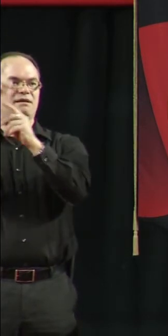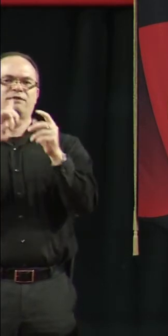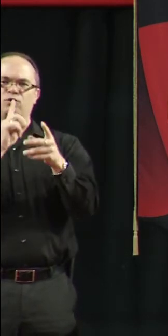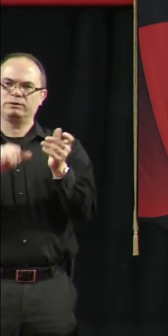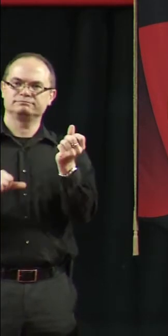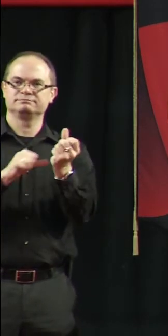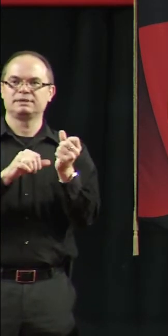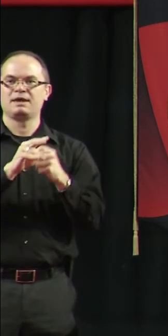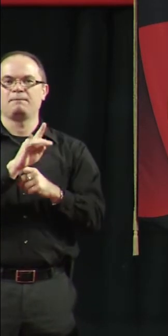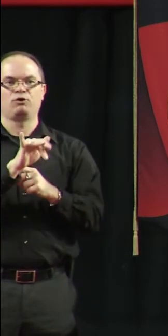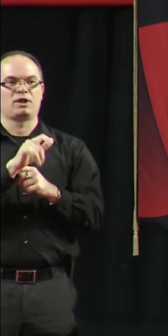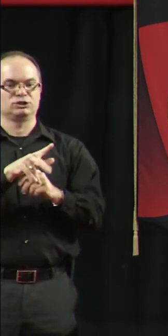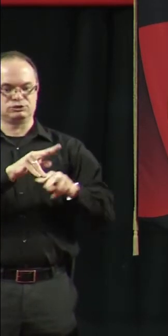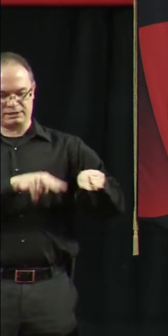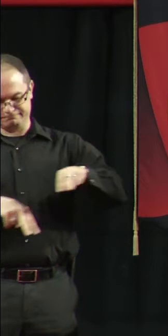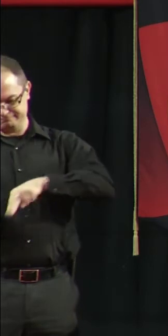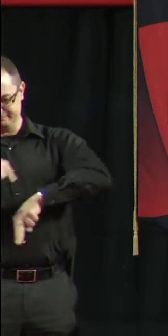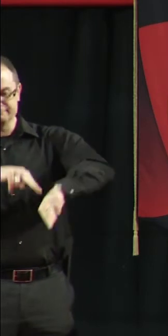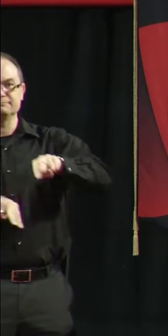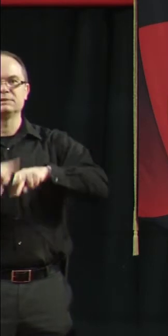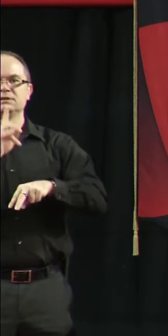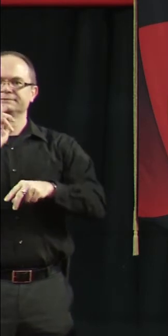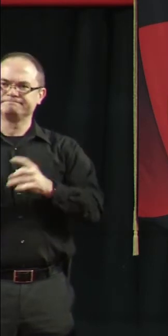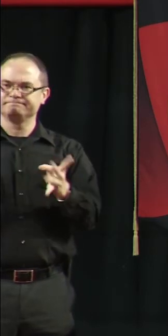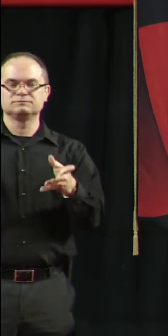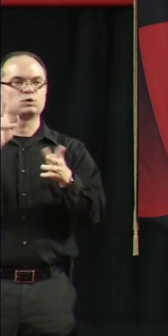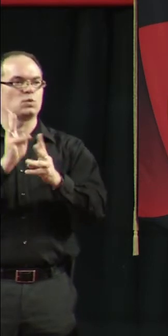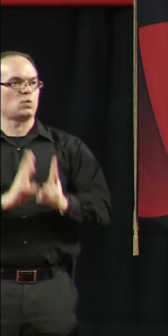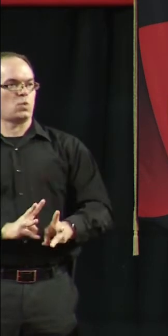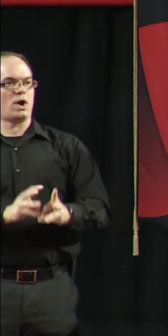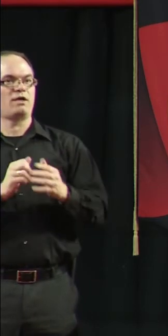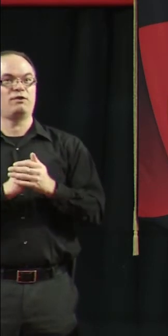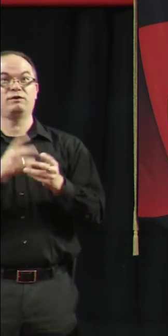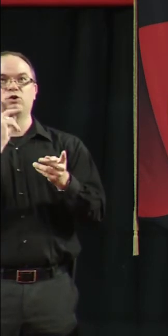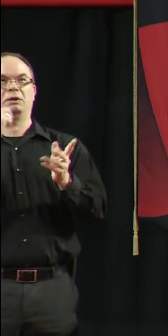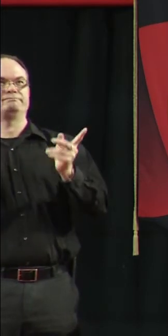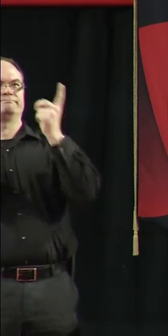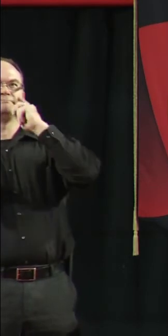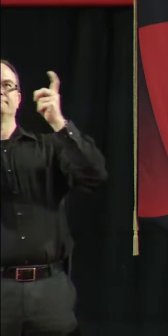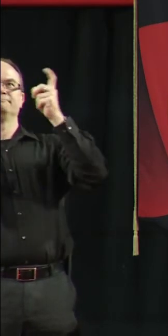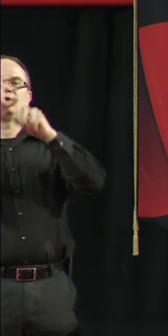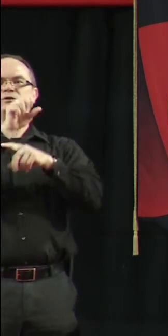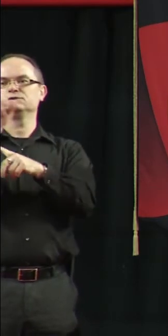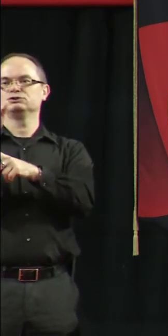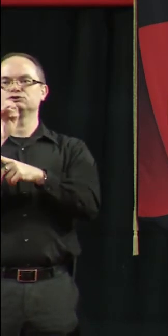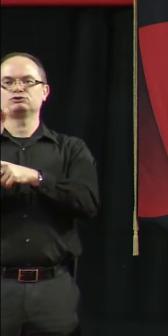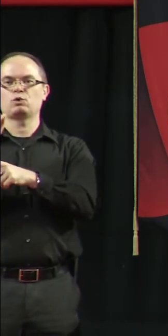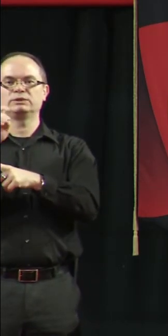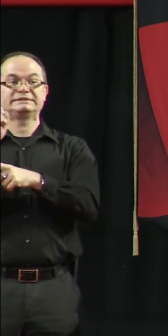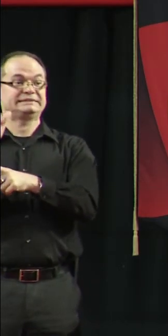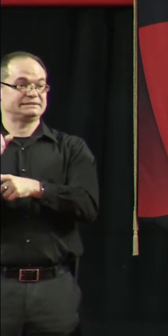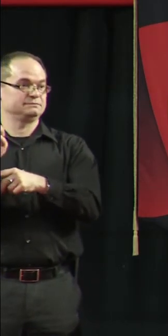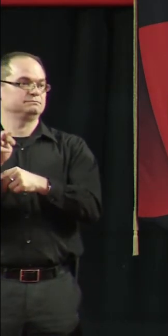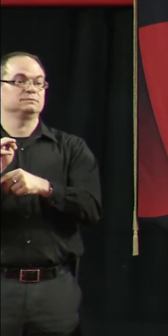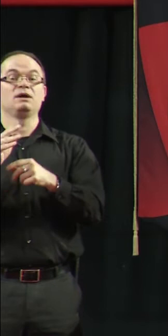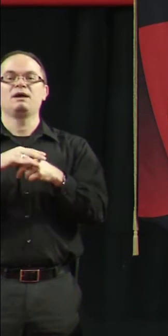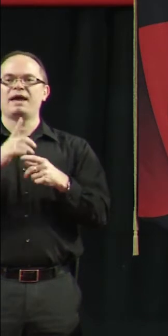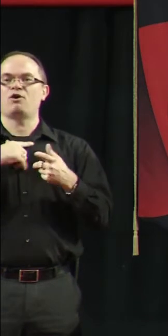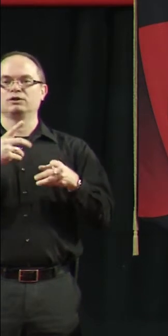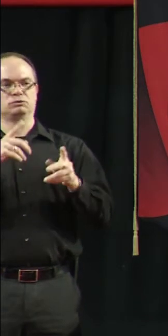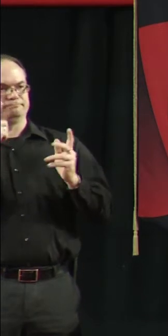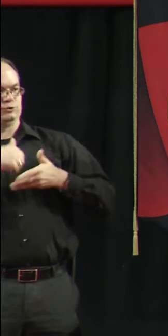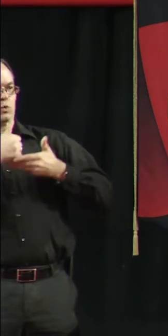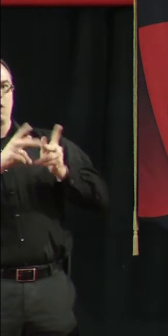meteorologists in tracking severe weather, unlock the mysteries of our solar system, provide critical capabilities for troops in the